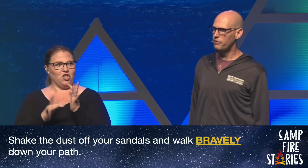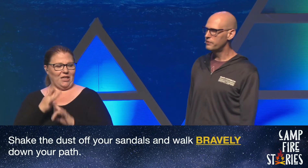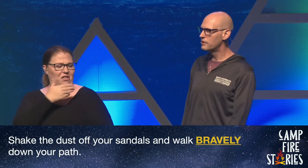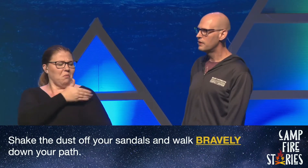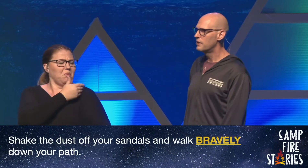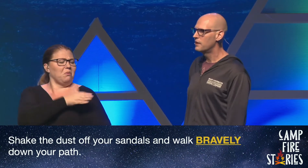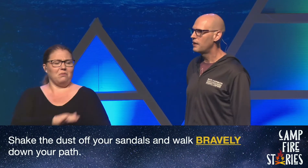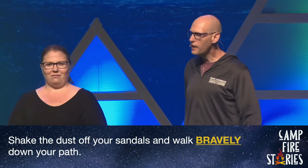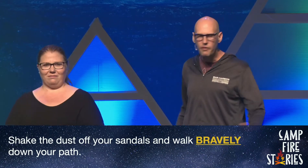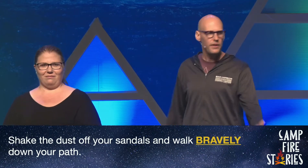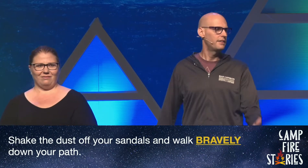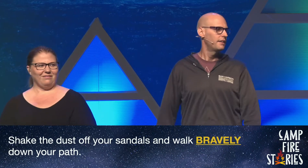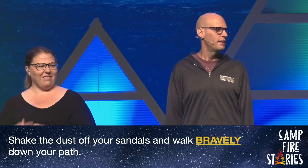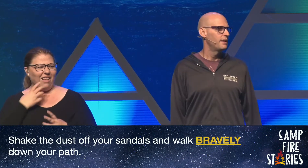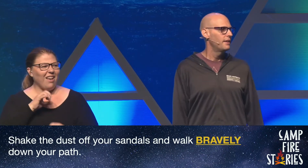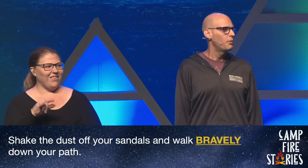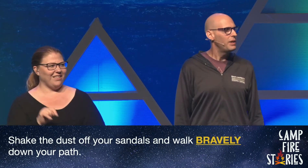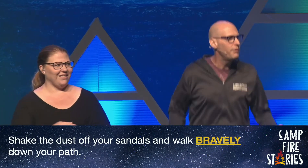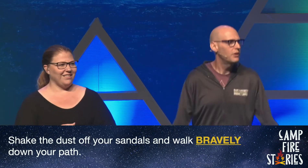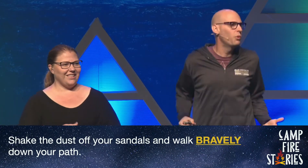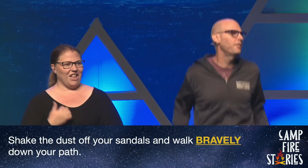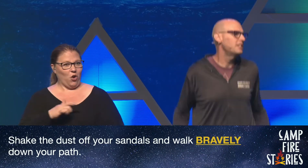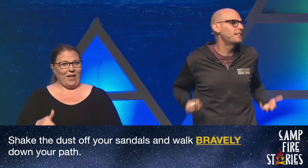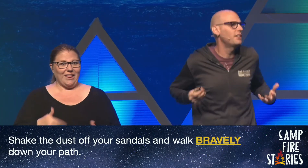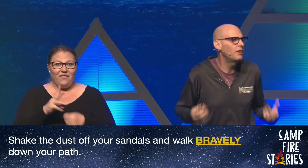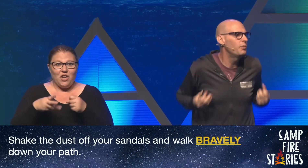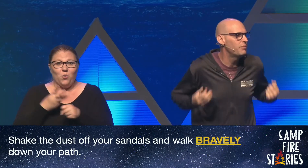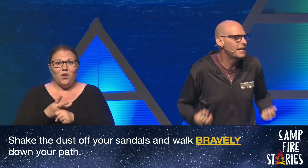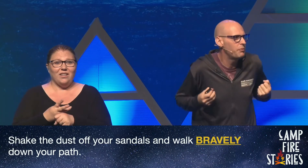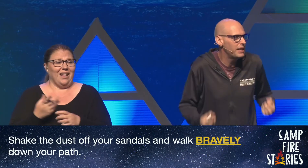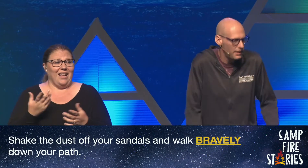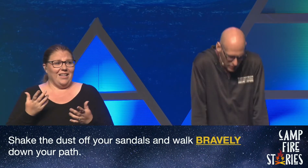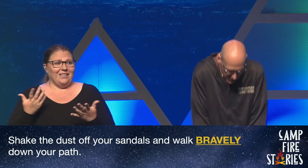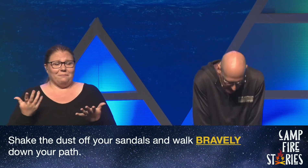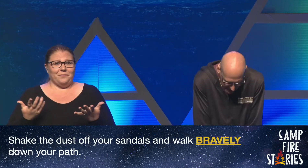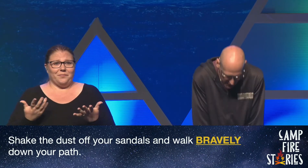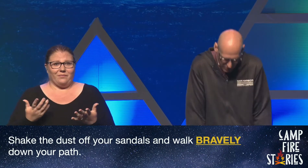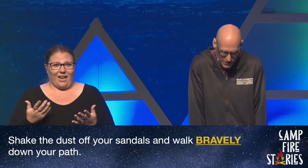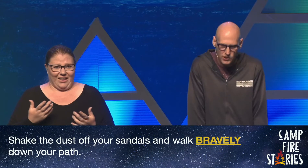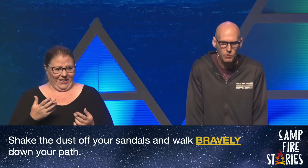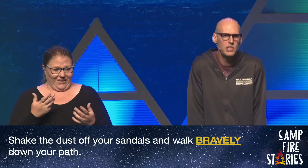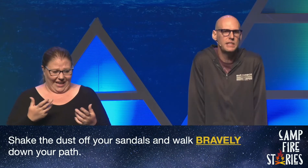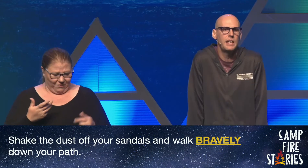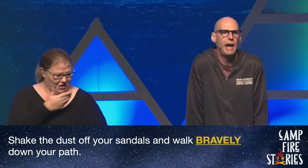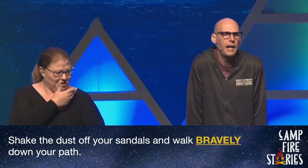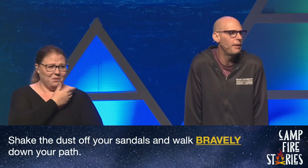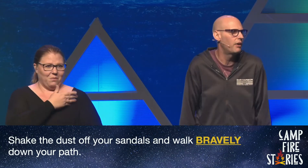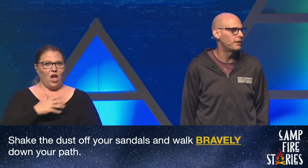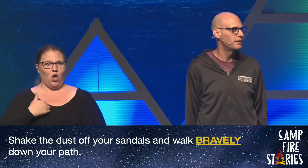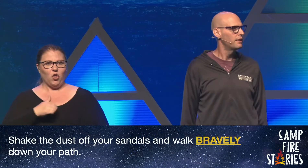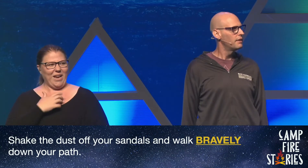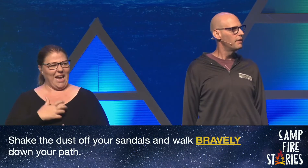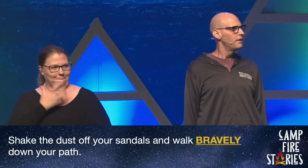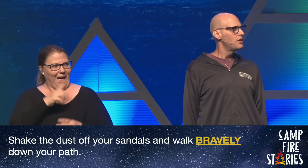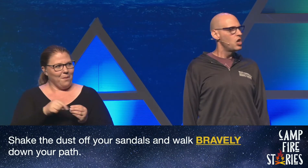off. I love it. We live in a world that just, we dusted up our sandals and we just get mad about